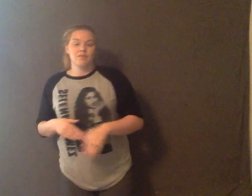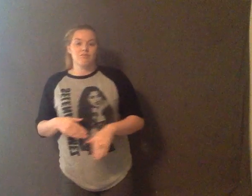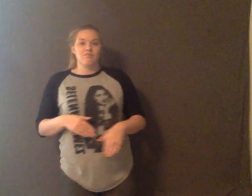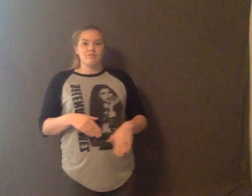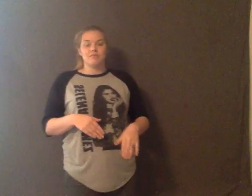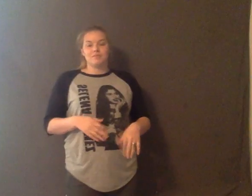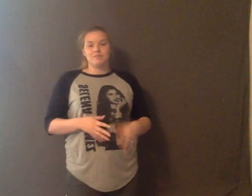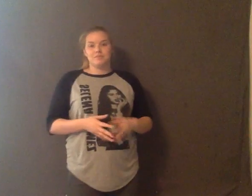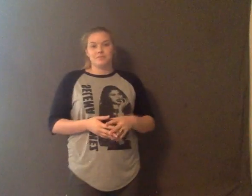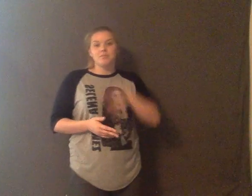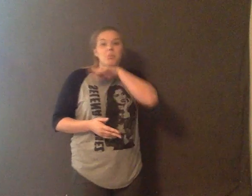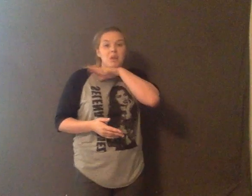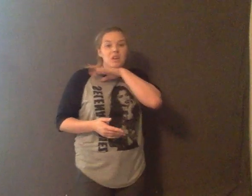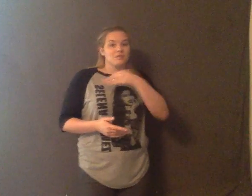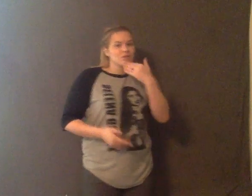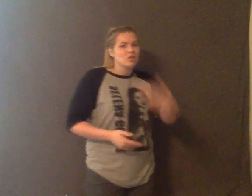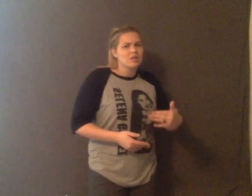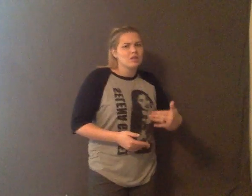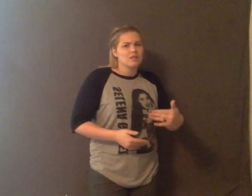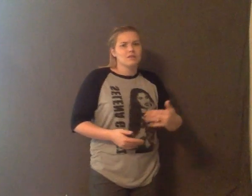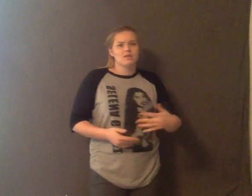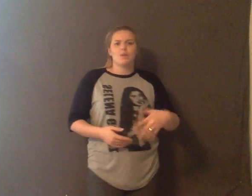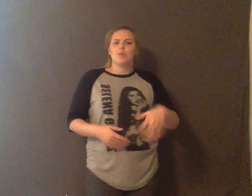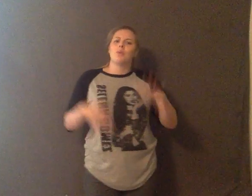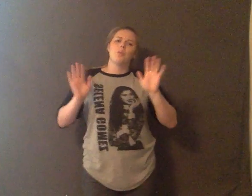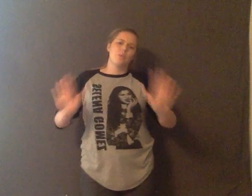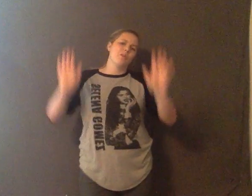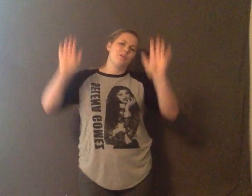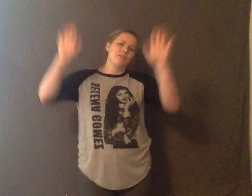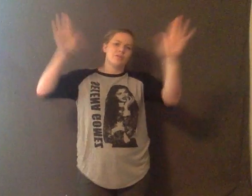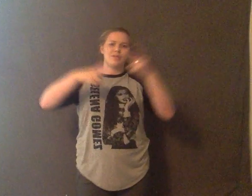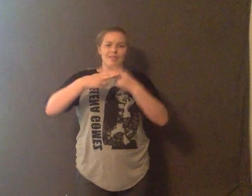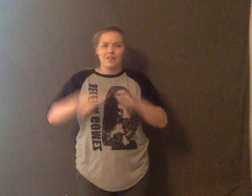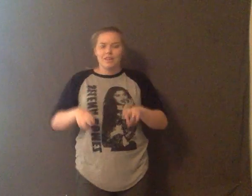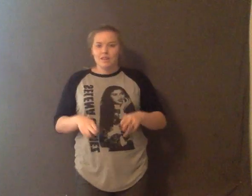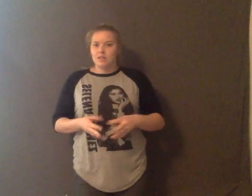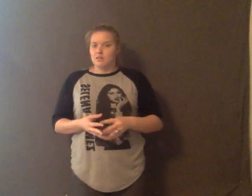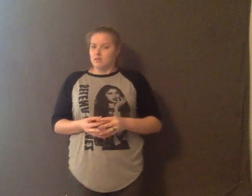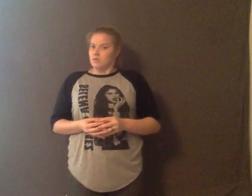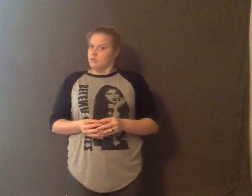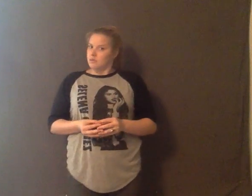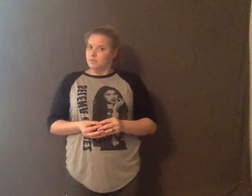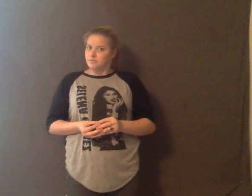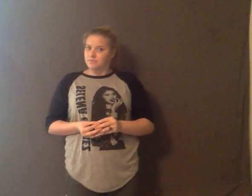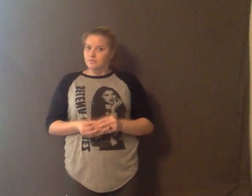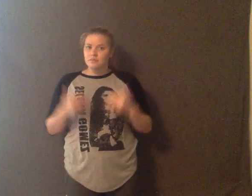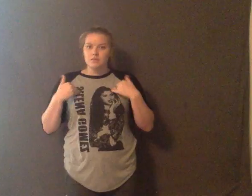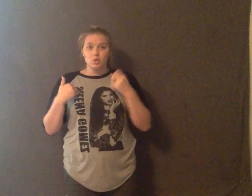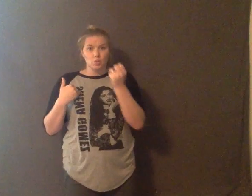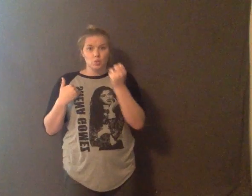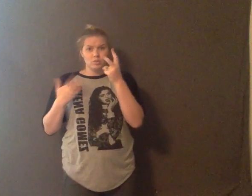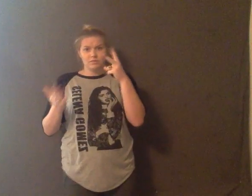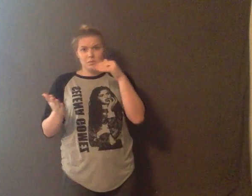the incredible edible egg. The dairy checkoff program gave $12 million to Domino's to